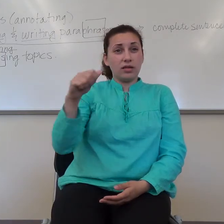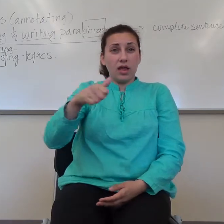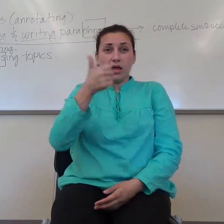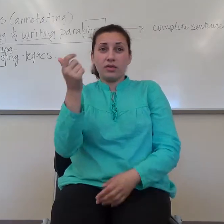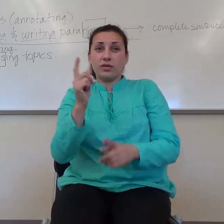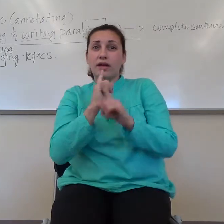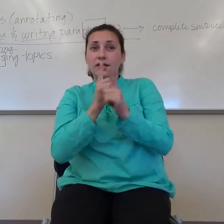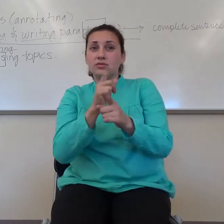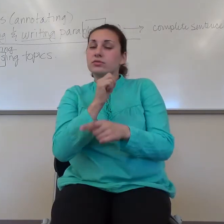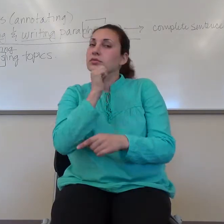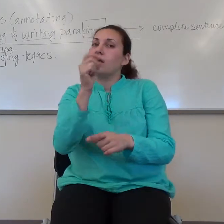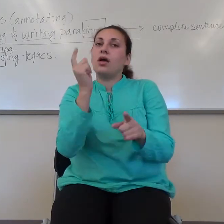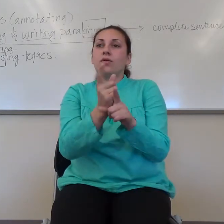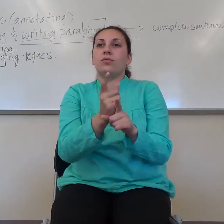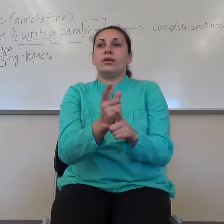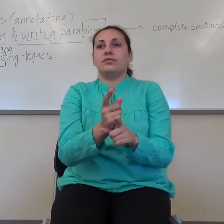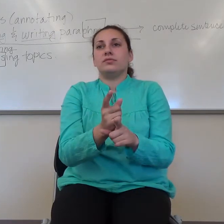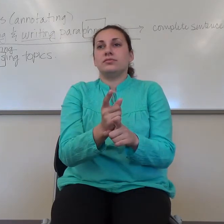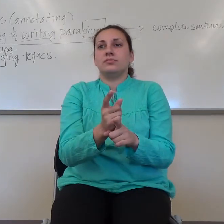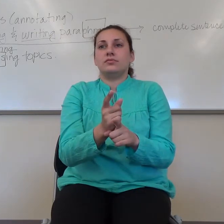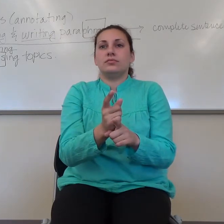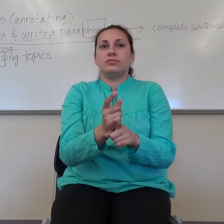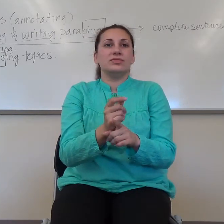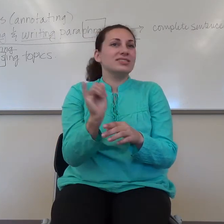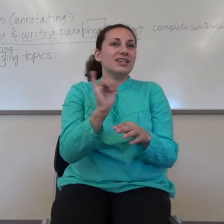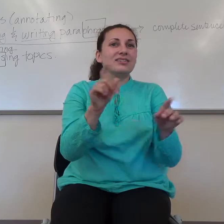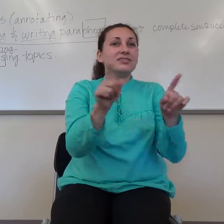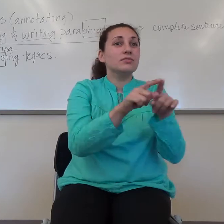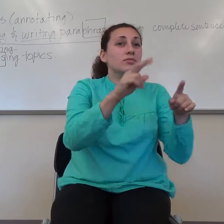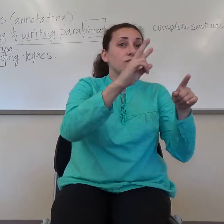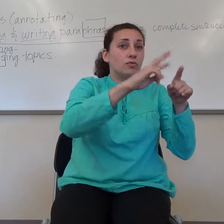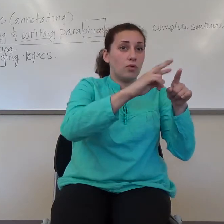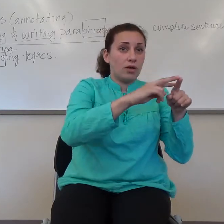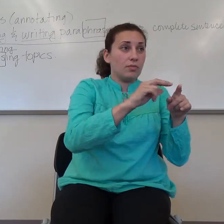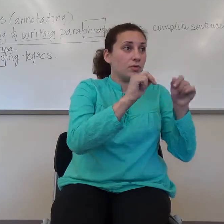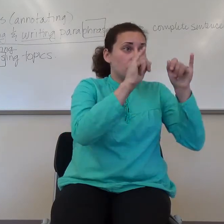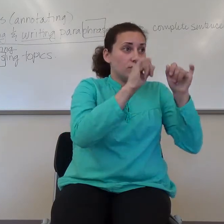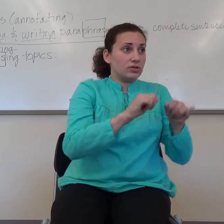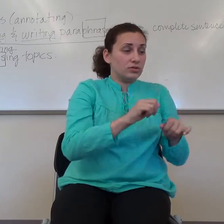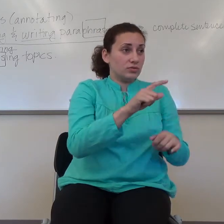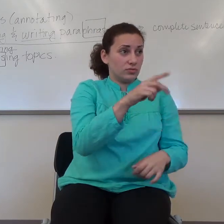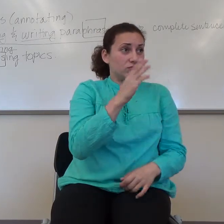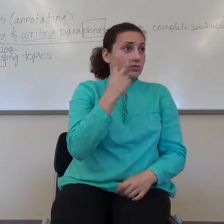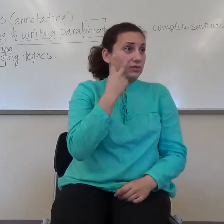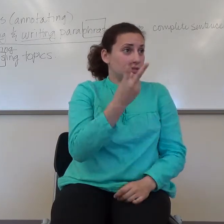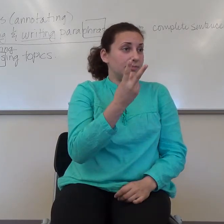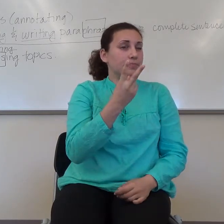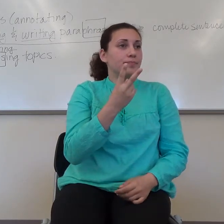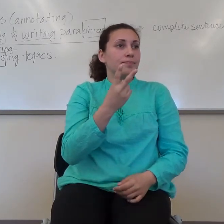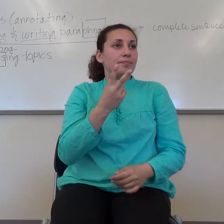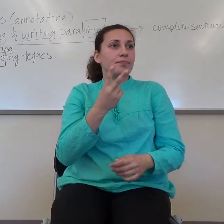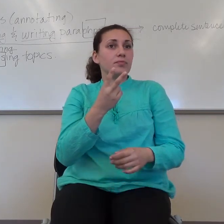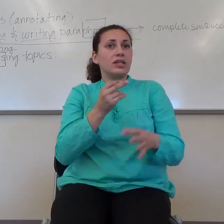Because just like with those vocabulary quizzes, what you'll find is it does talk